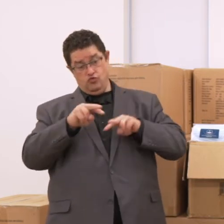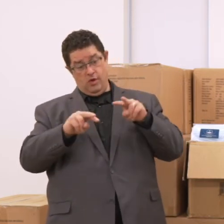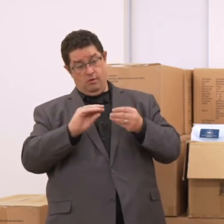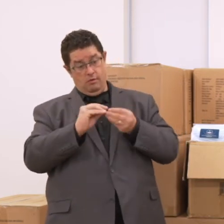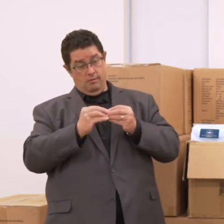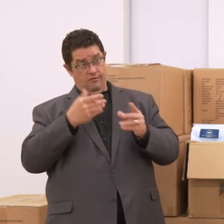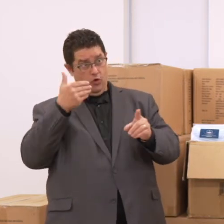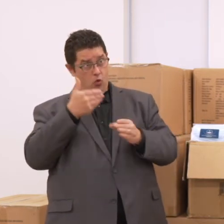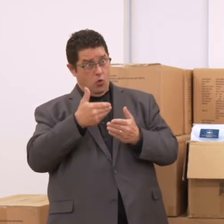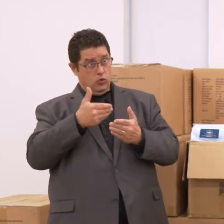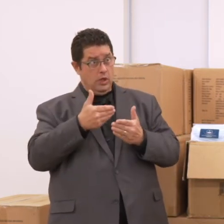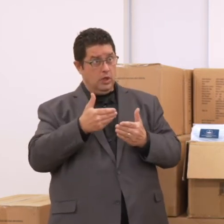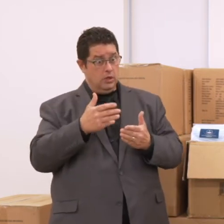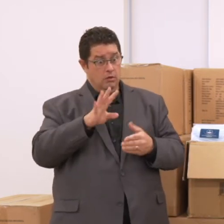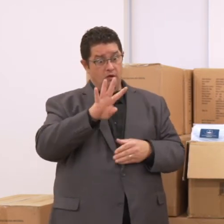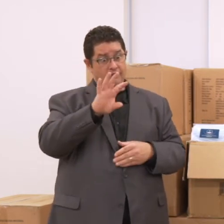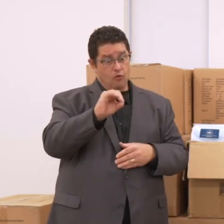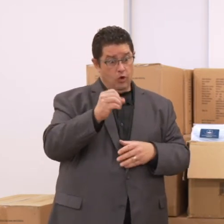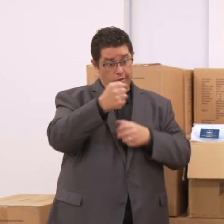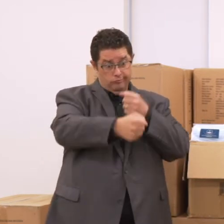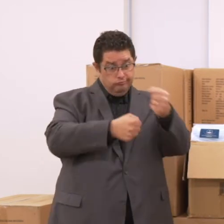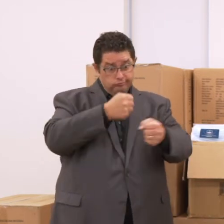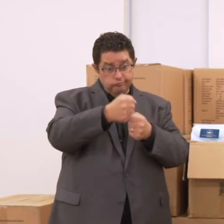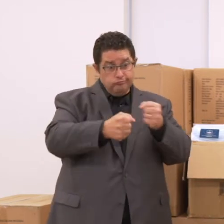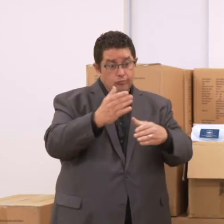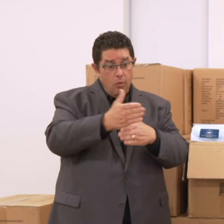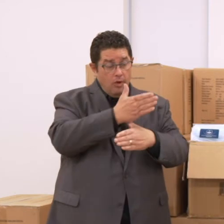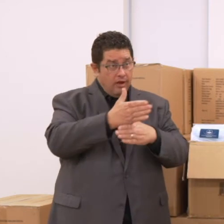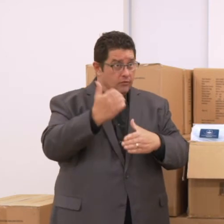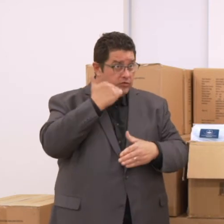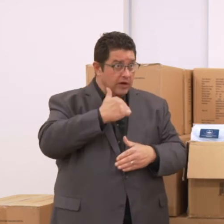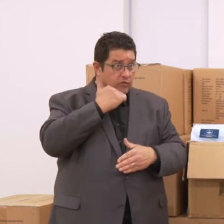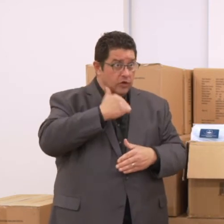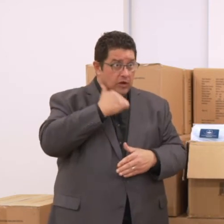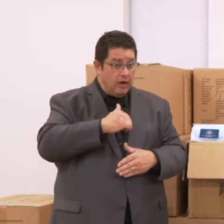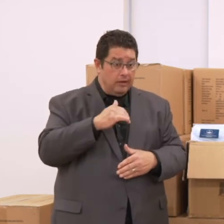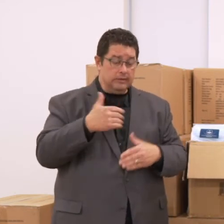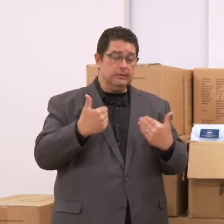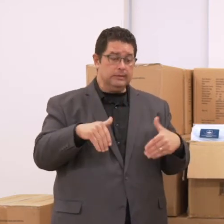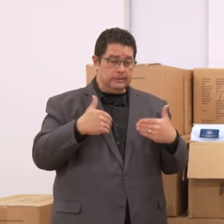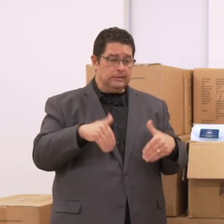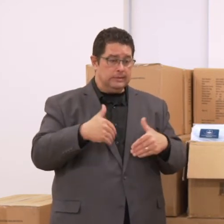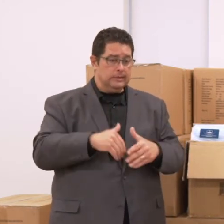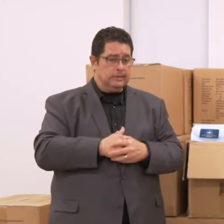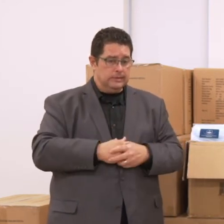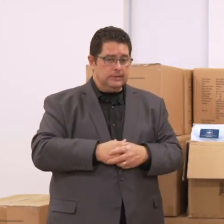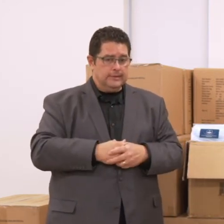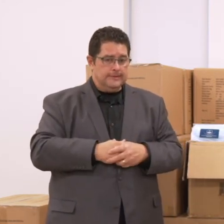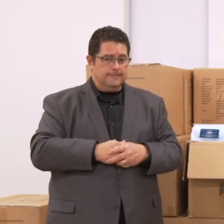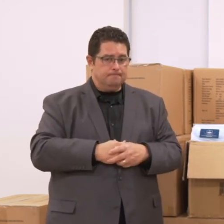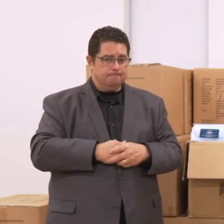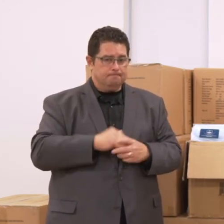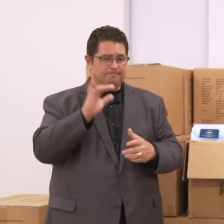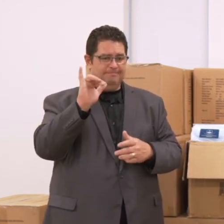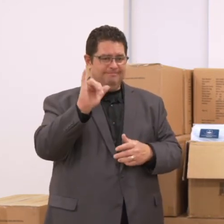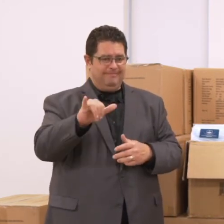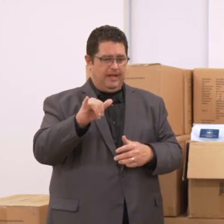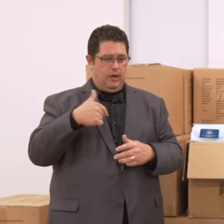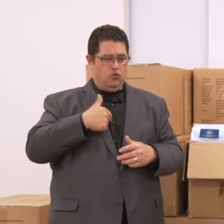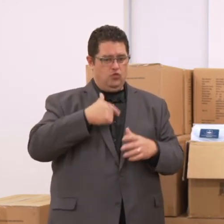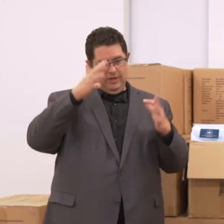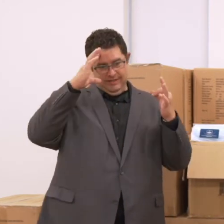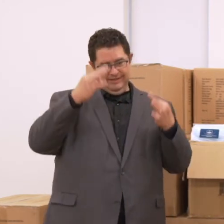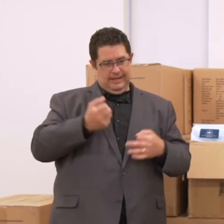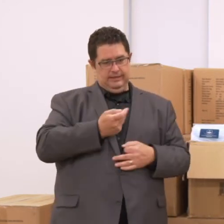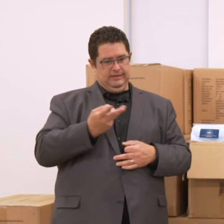40 admissions per day on average is a milestone and a marker that we decided several